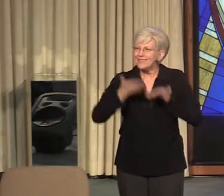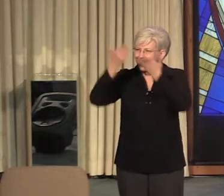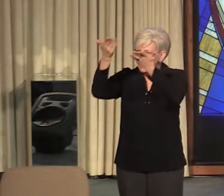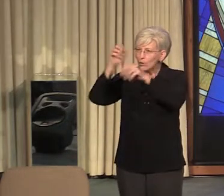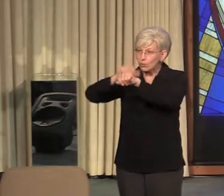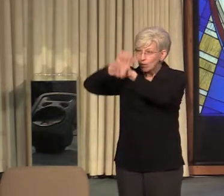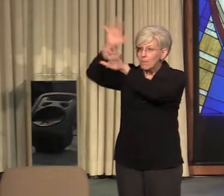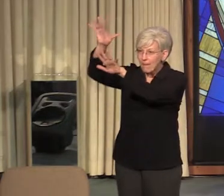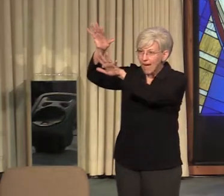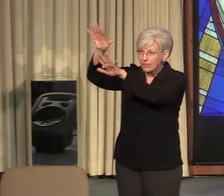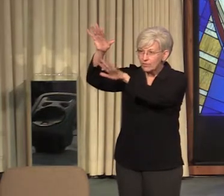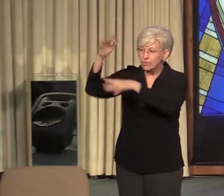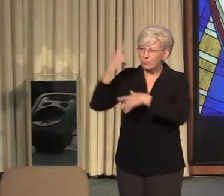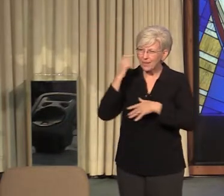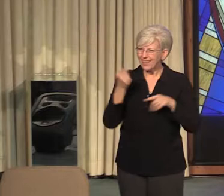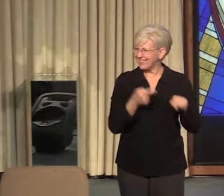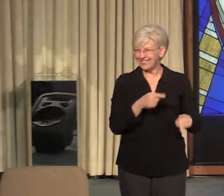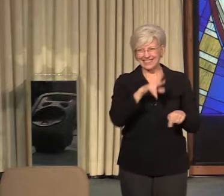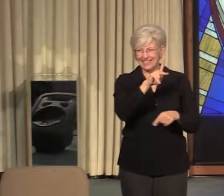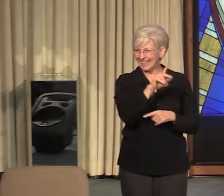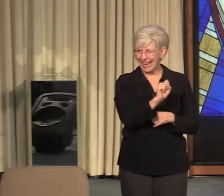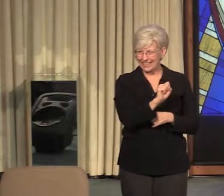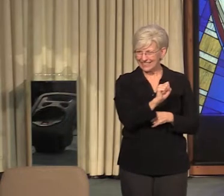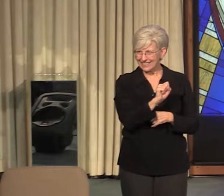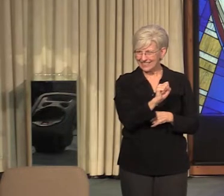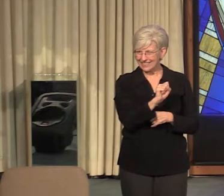was it just wasn't good for her.